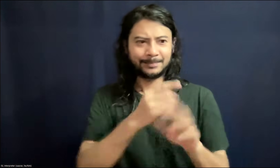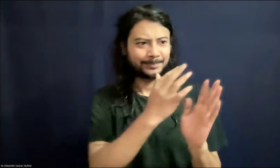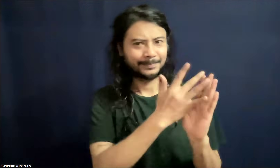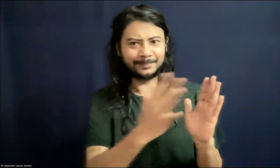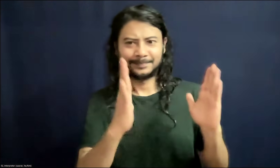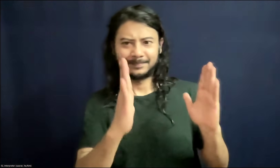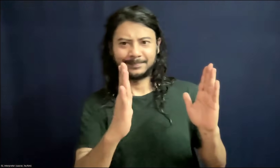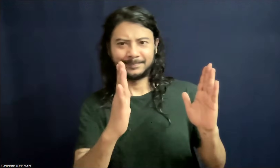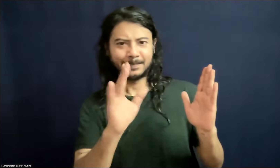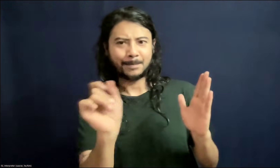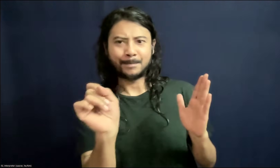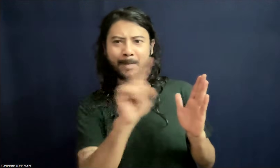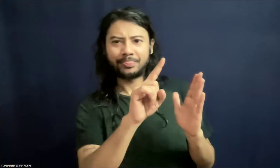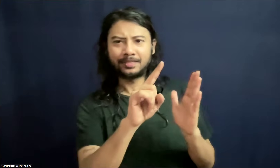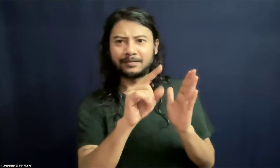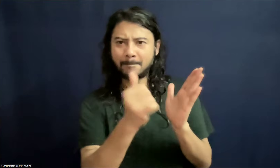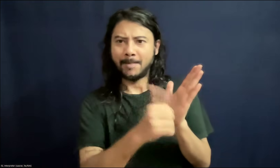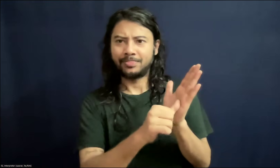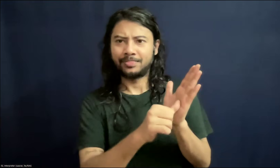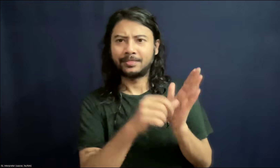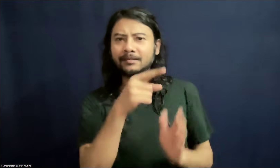the entire month? What is the name?